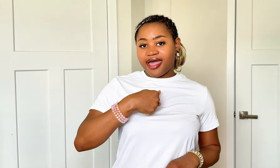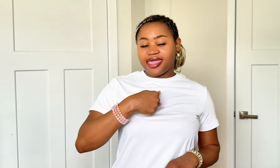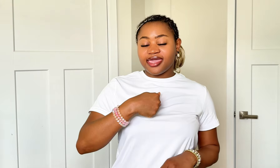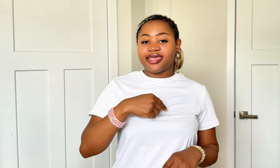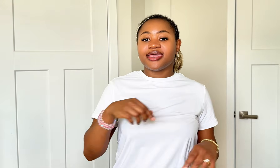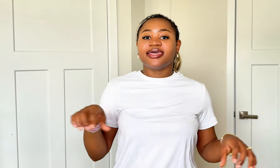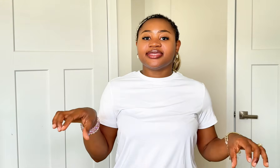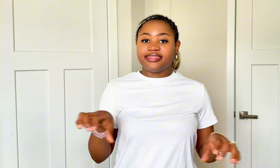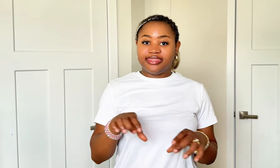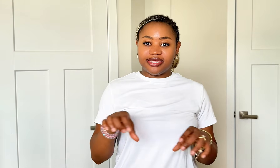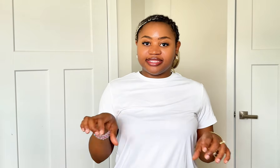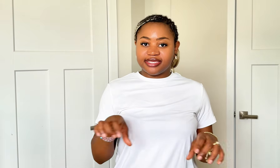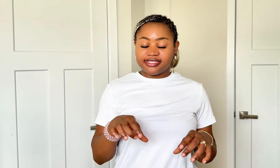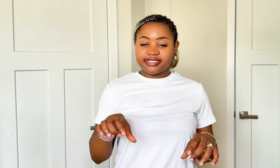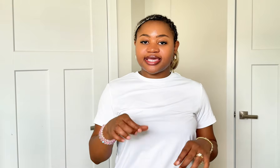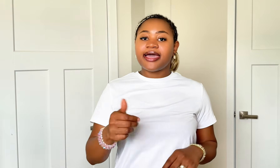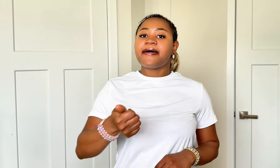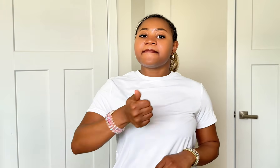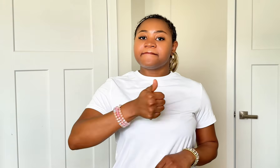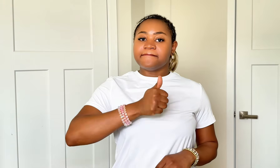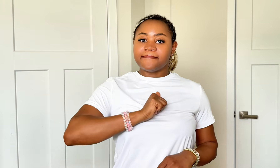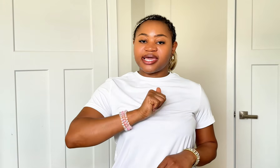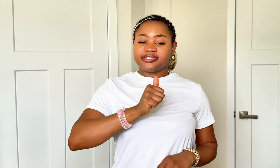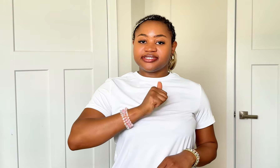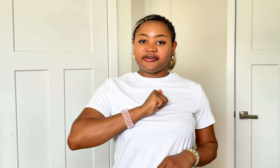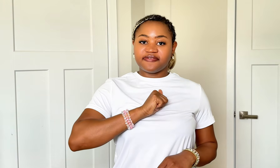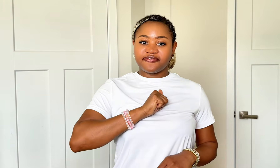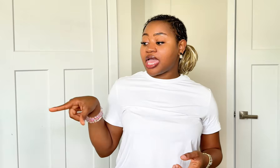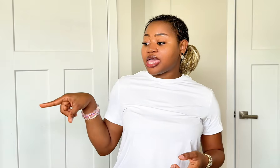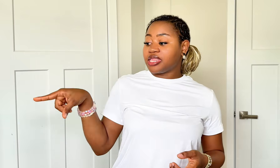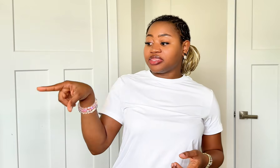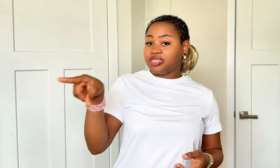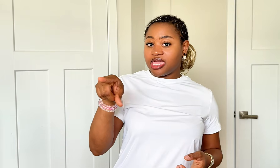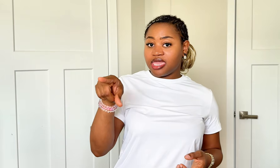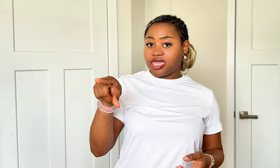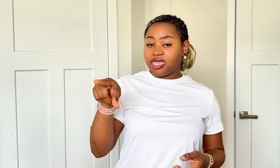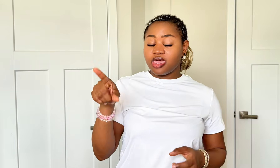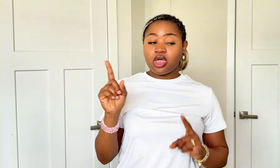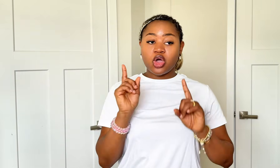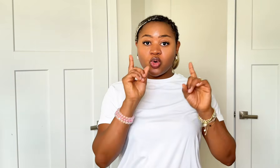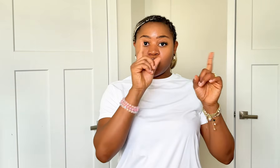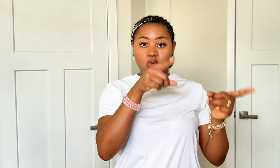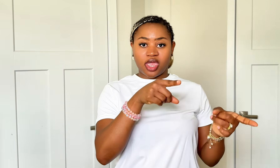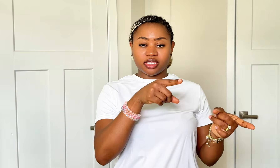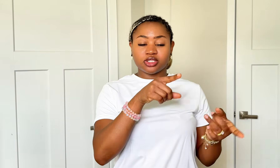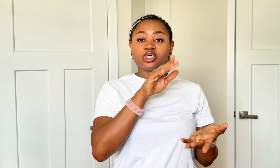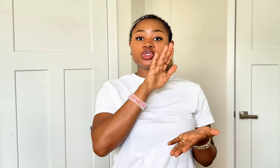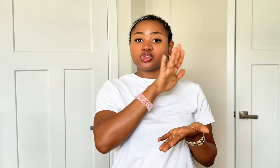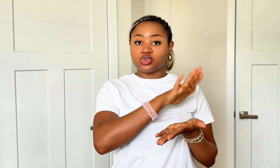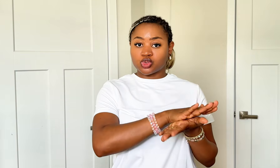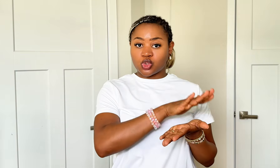I did it myself. They went to